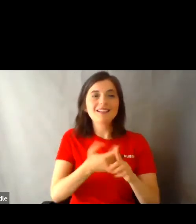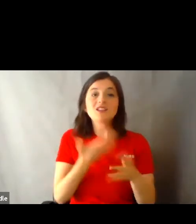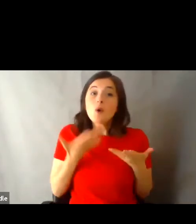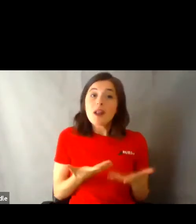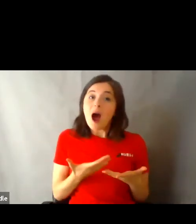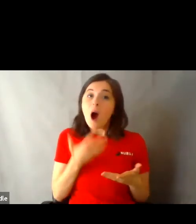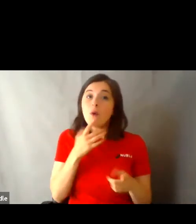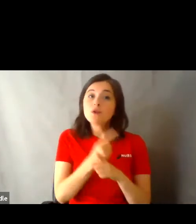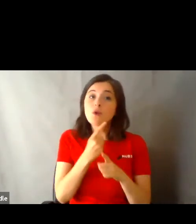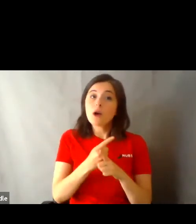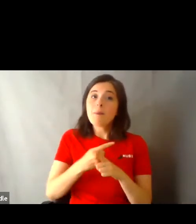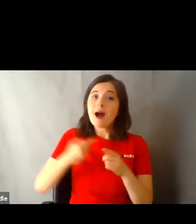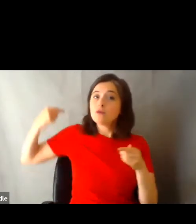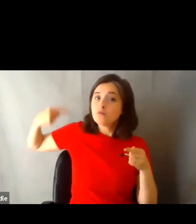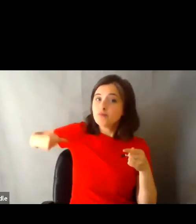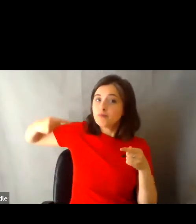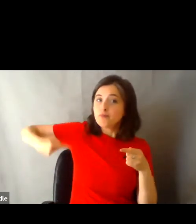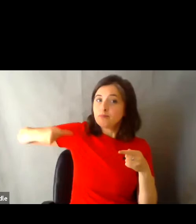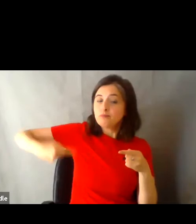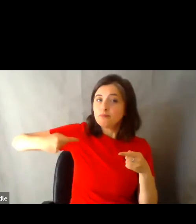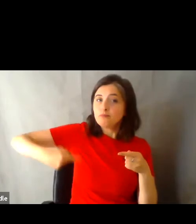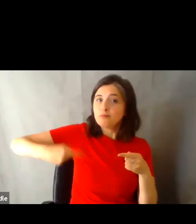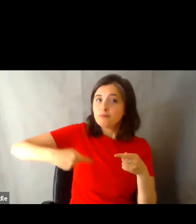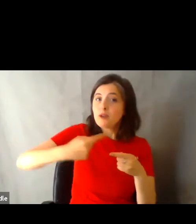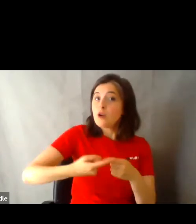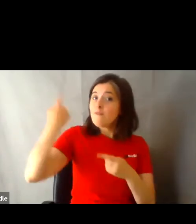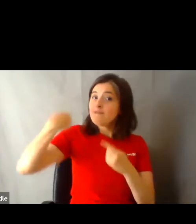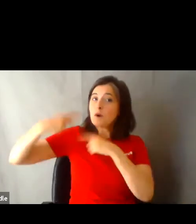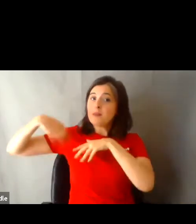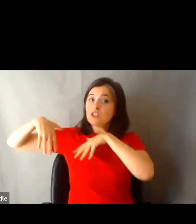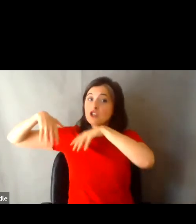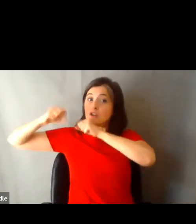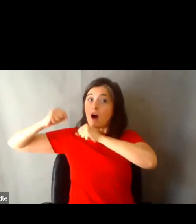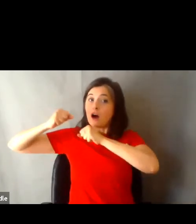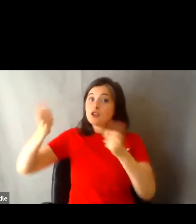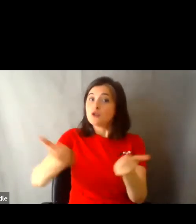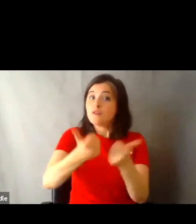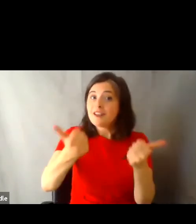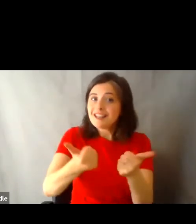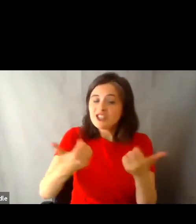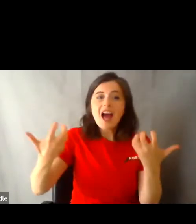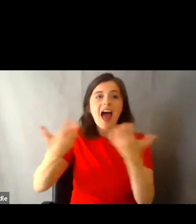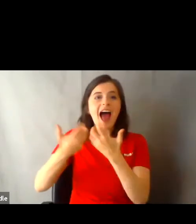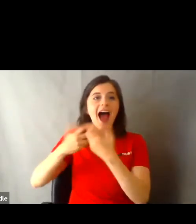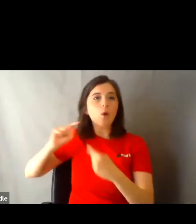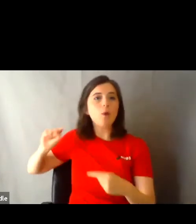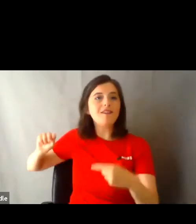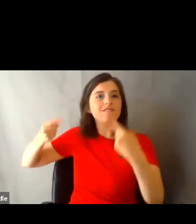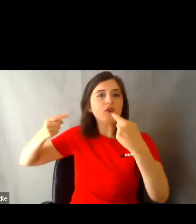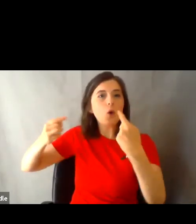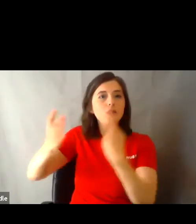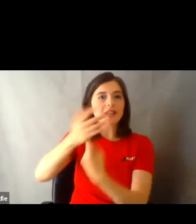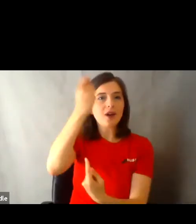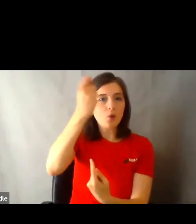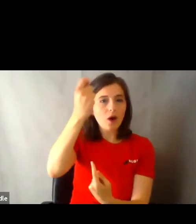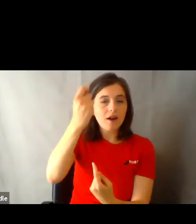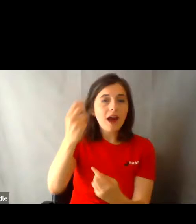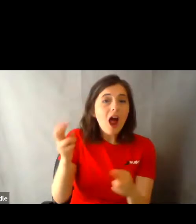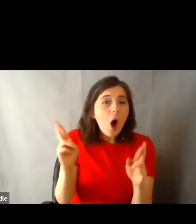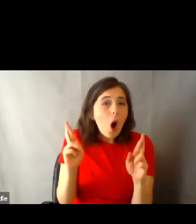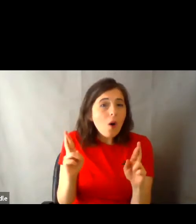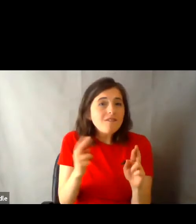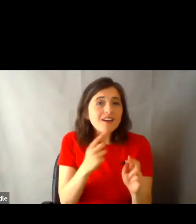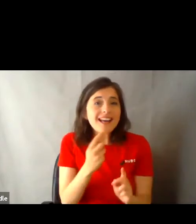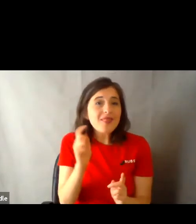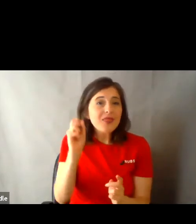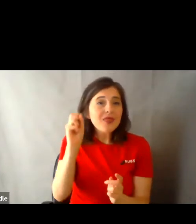campaign, from start to finish, how we fought and won. And hopefully in the comments, somebody will be sharing, one of